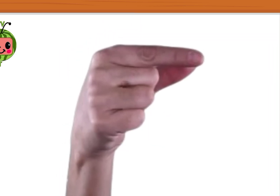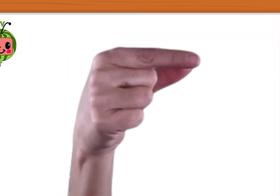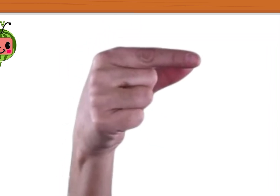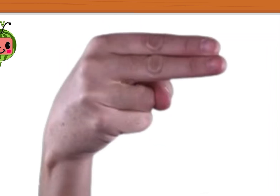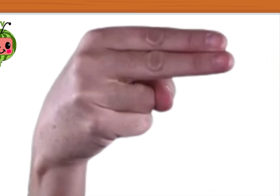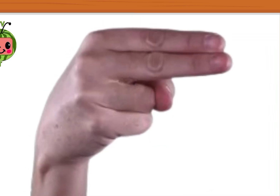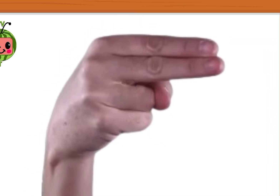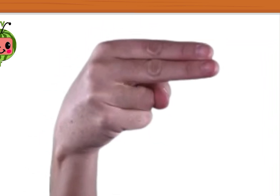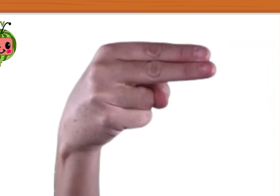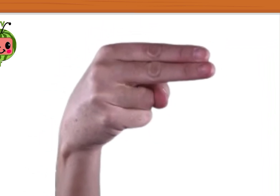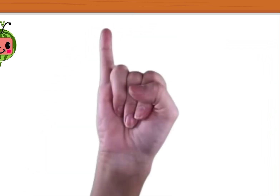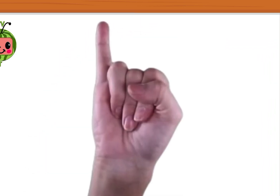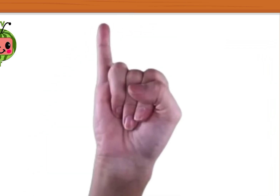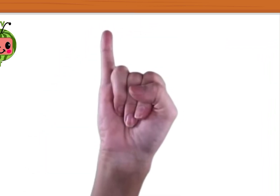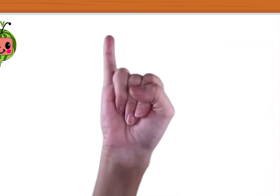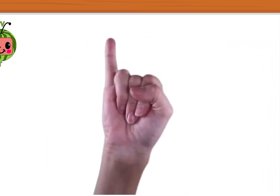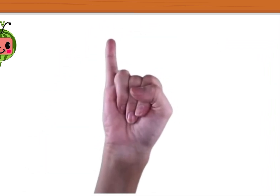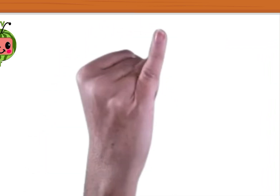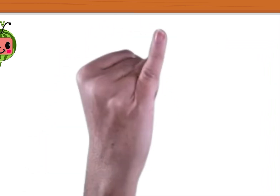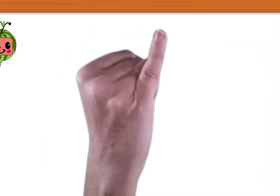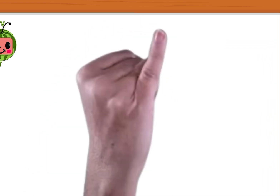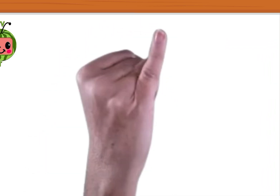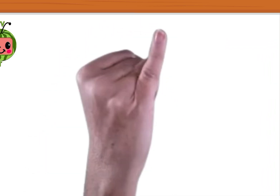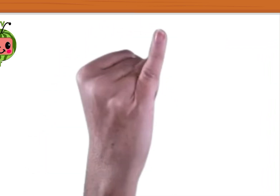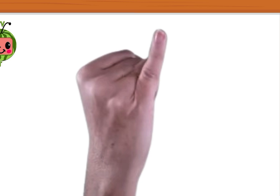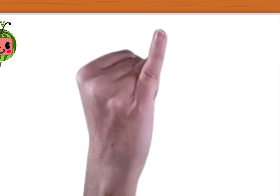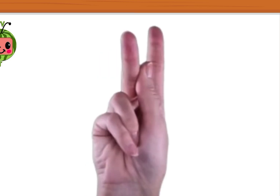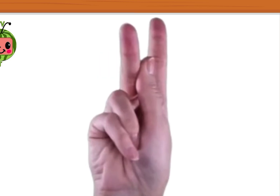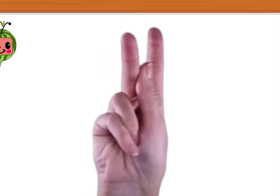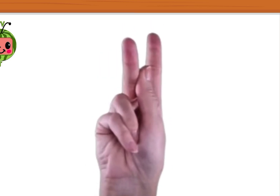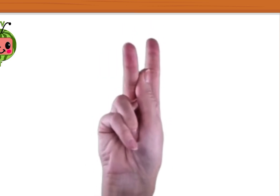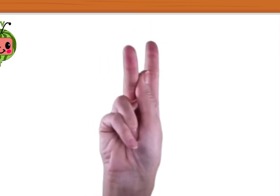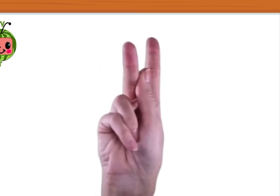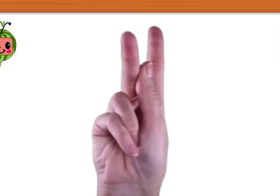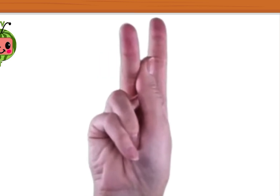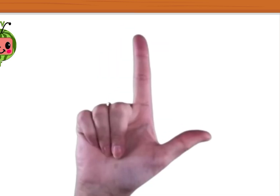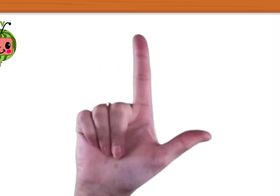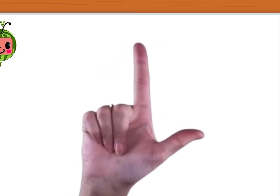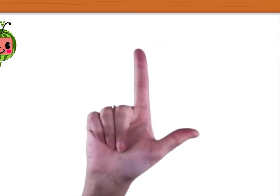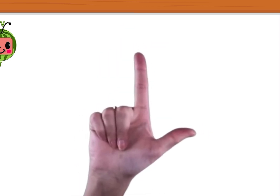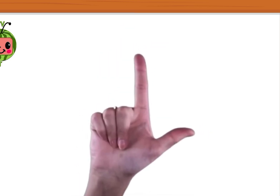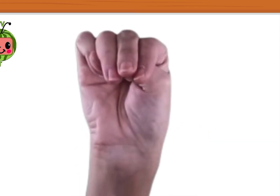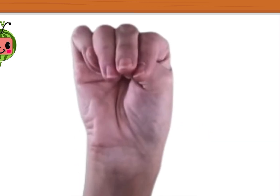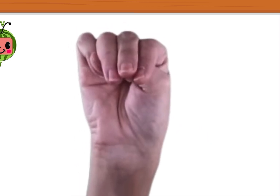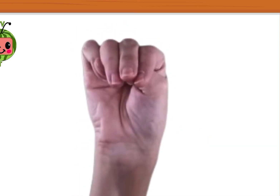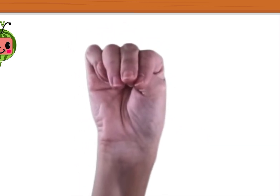H, I, J, K, L, M,